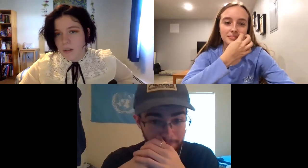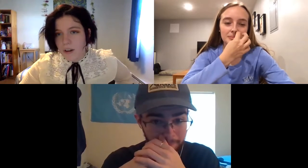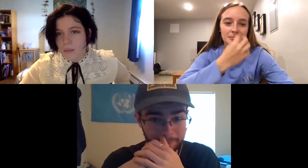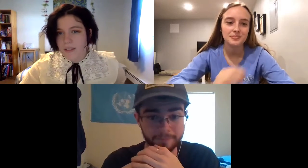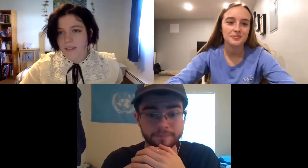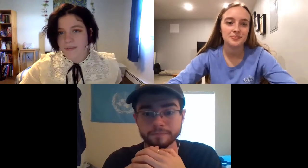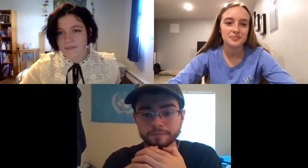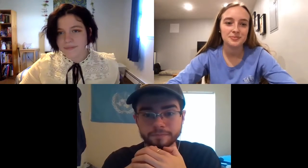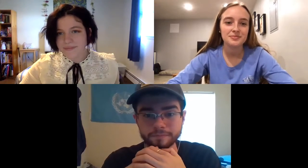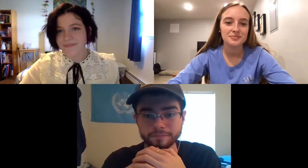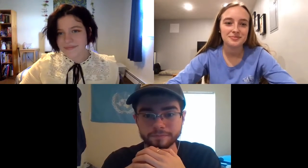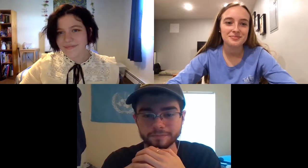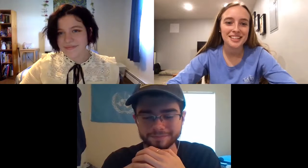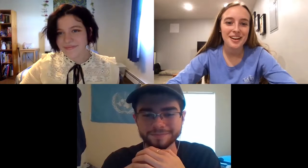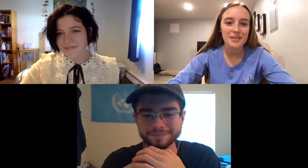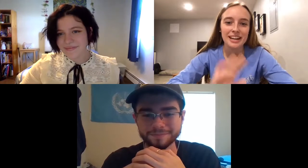occupational therapist.